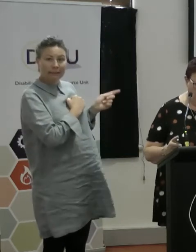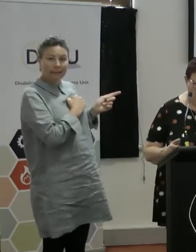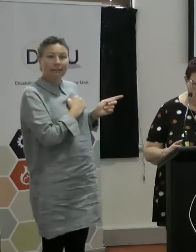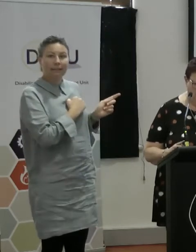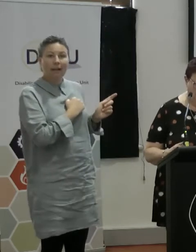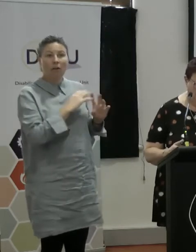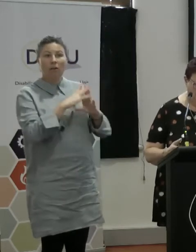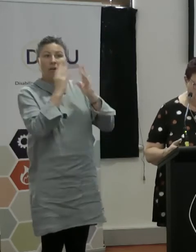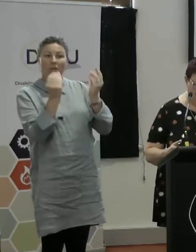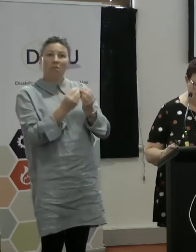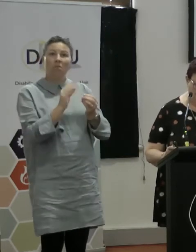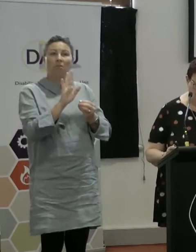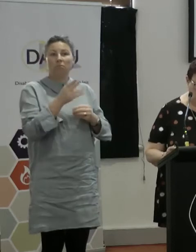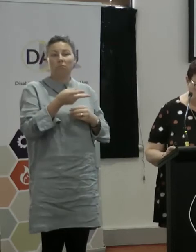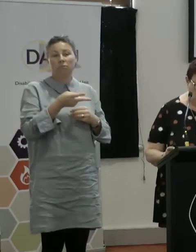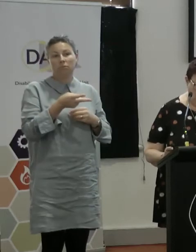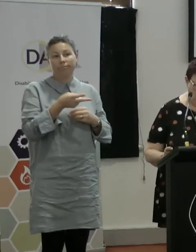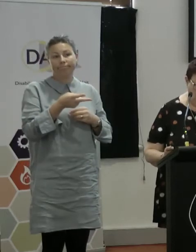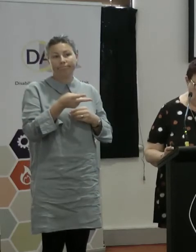there were